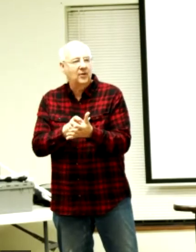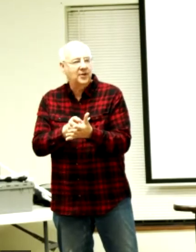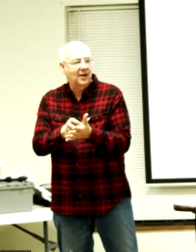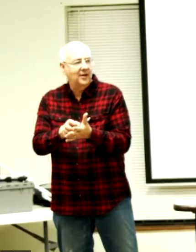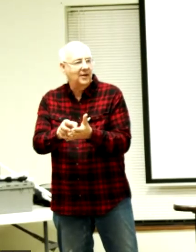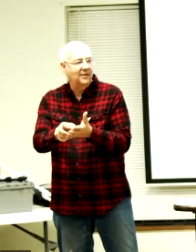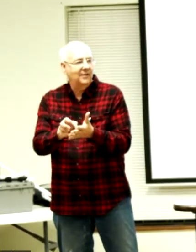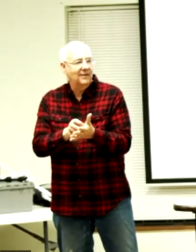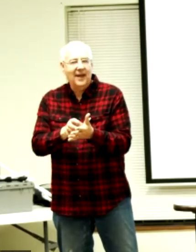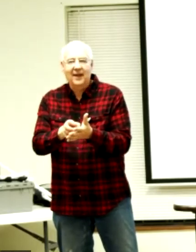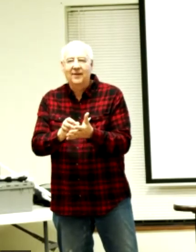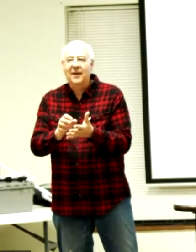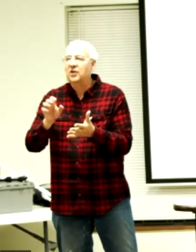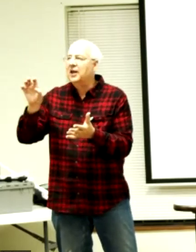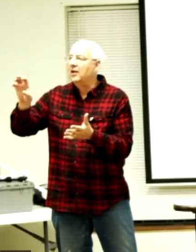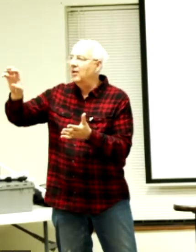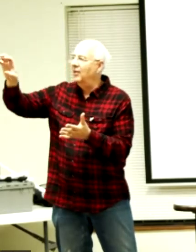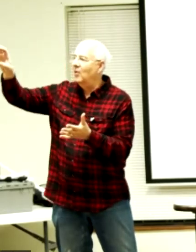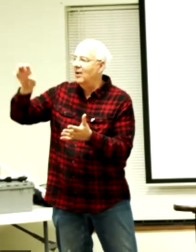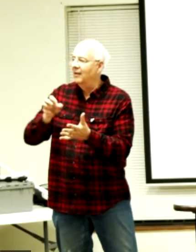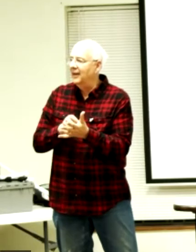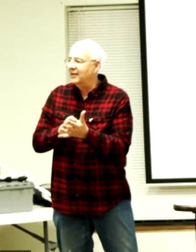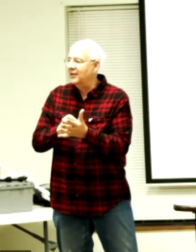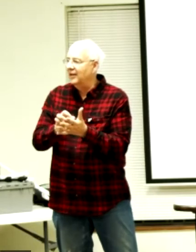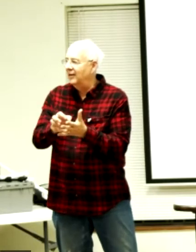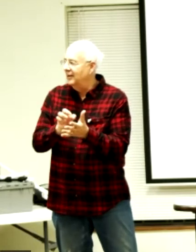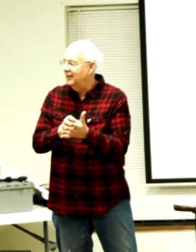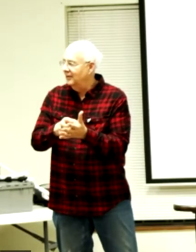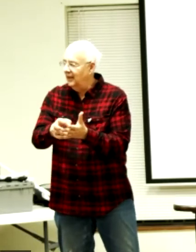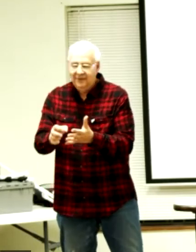speckles on your hand. Think of stucco on the wall, right? Stucco, rough.